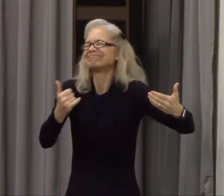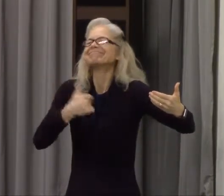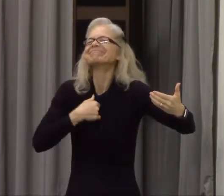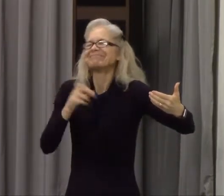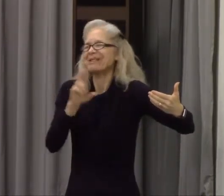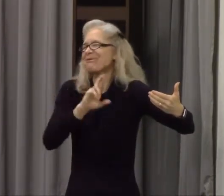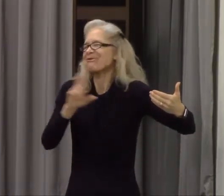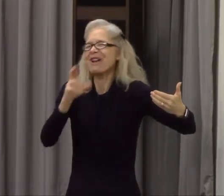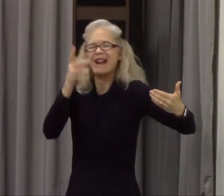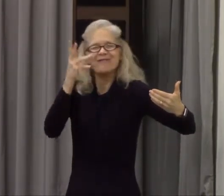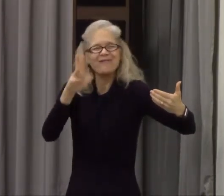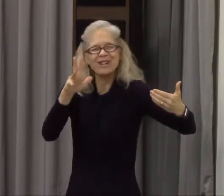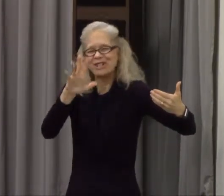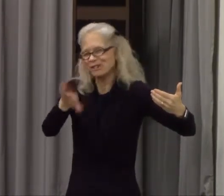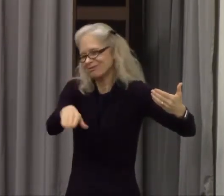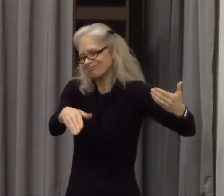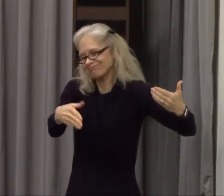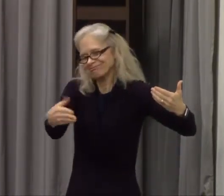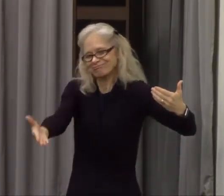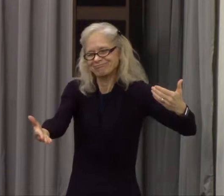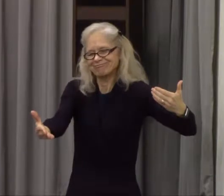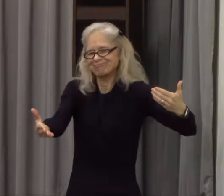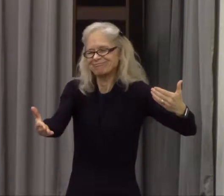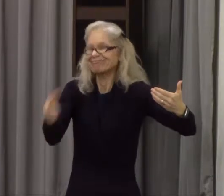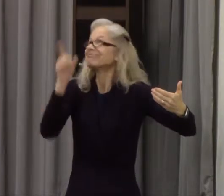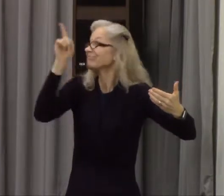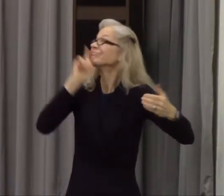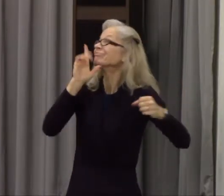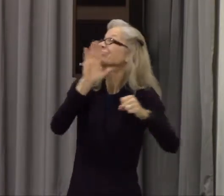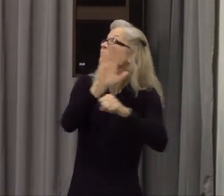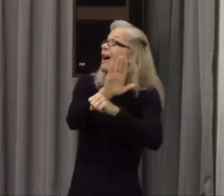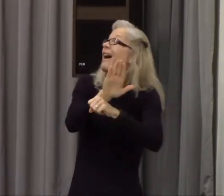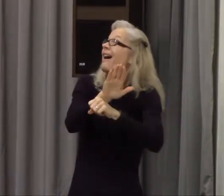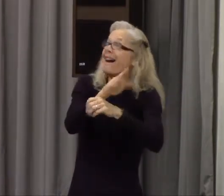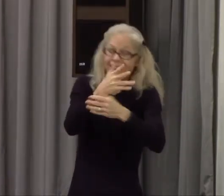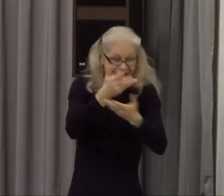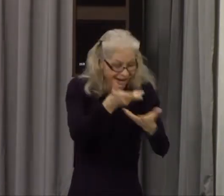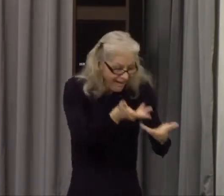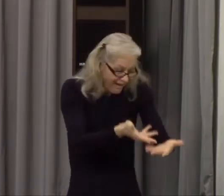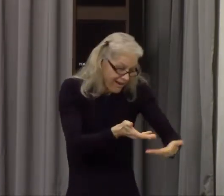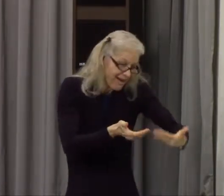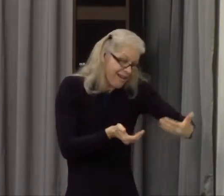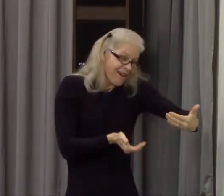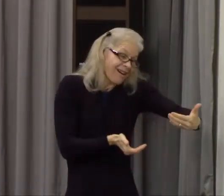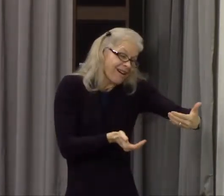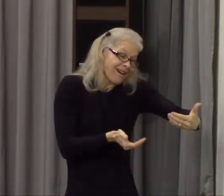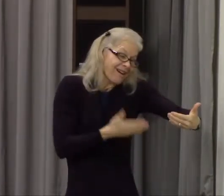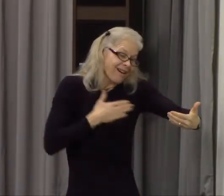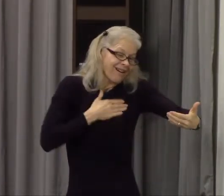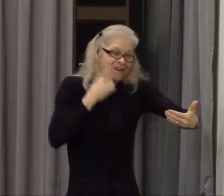peace according to thy word. For mine eyes have seen thy salvation,